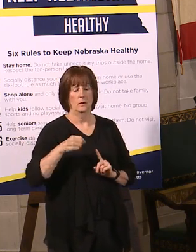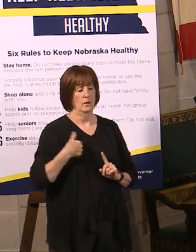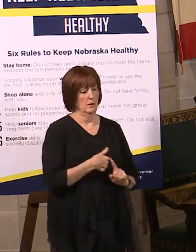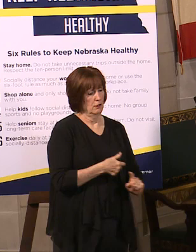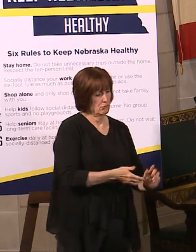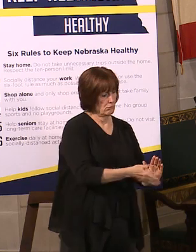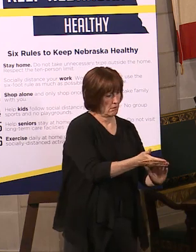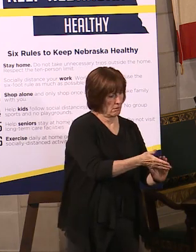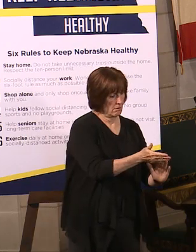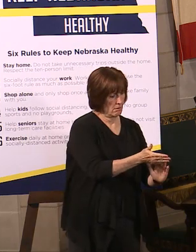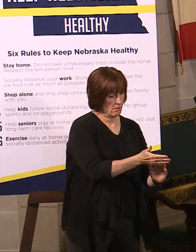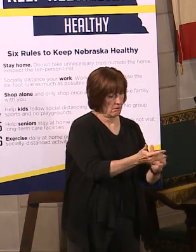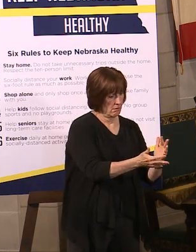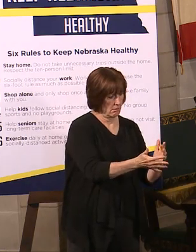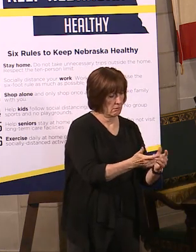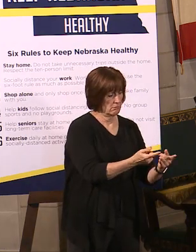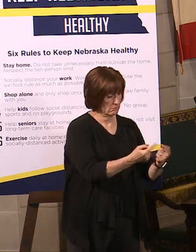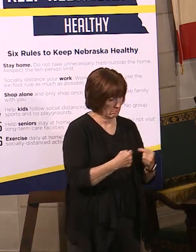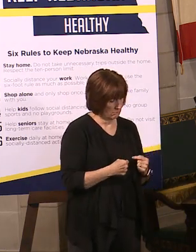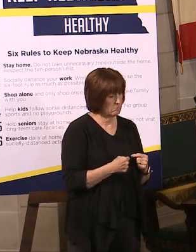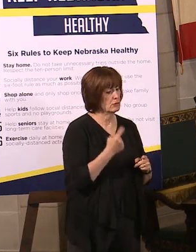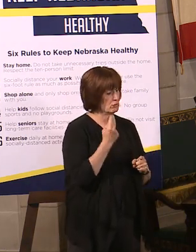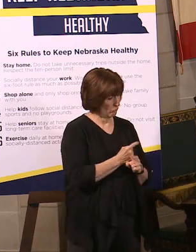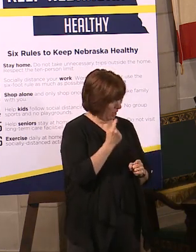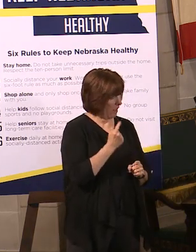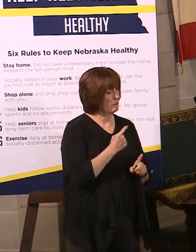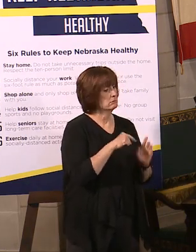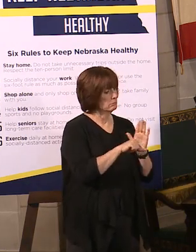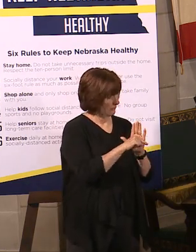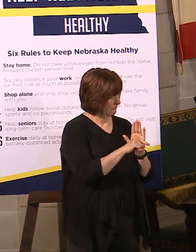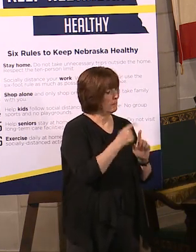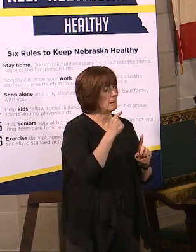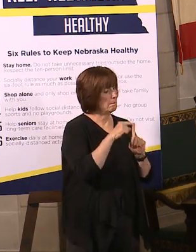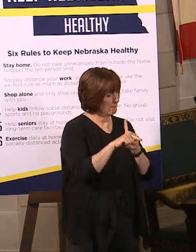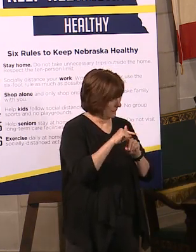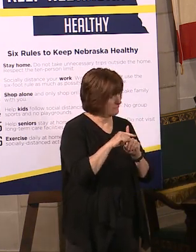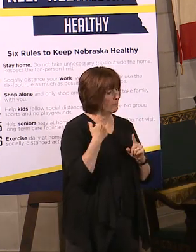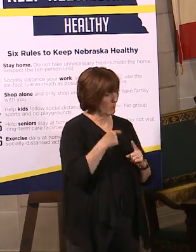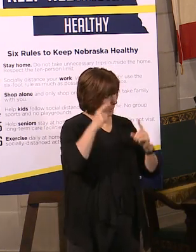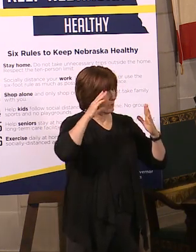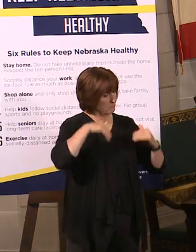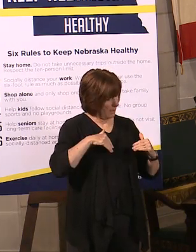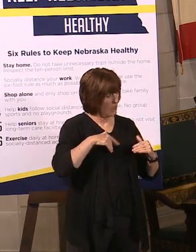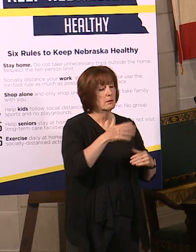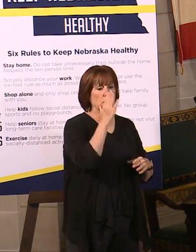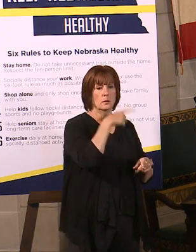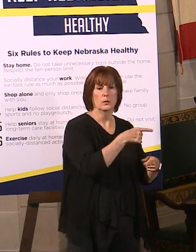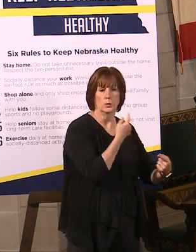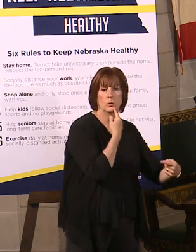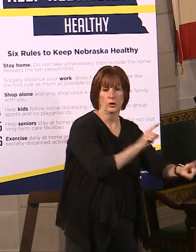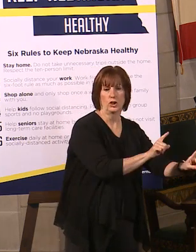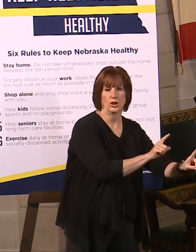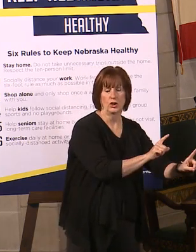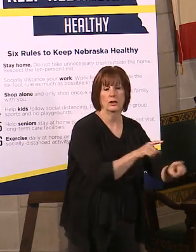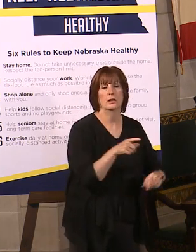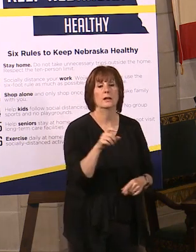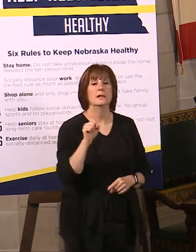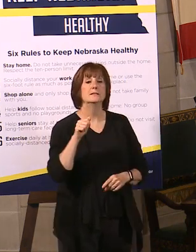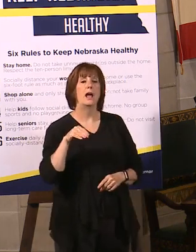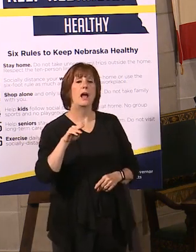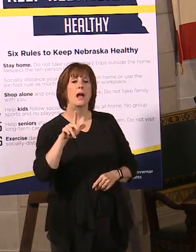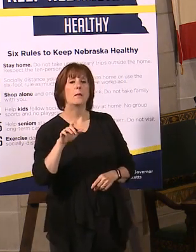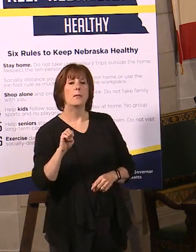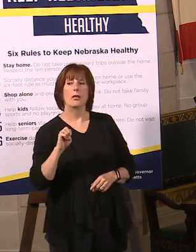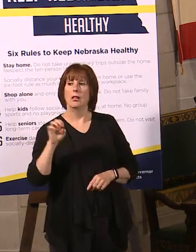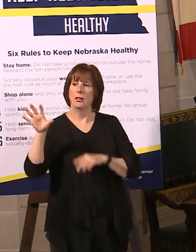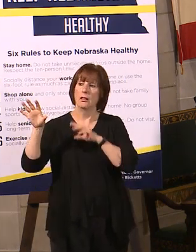the process, and if they all come out negative or positive the way we expected, then we know the process works. If you're talking about the samples we're taking